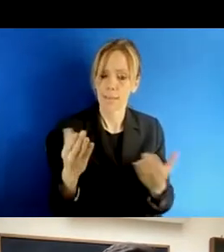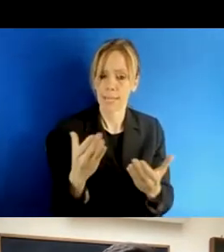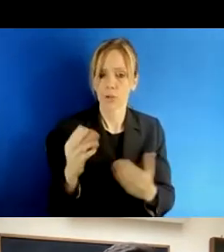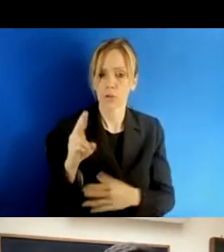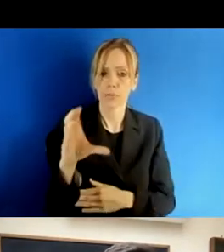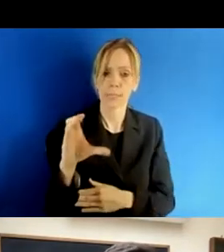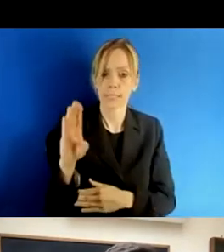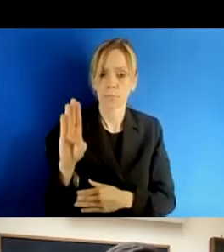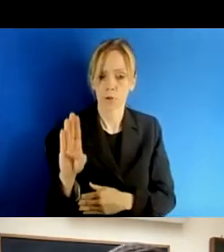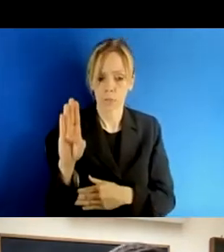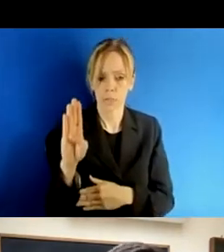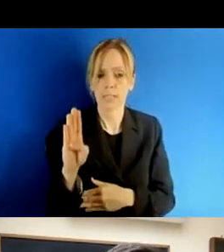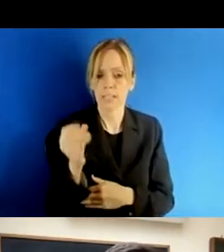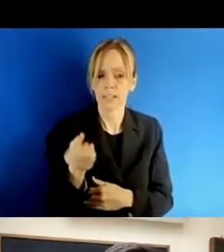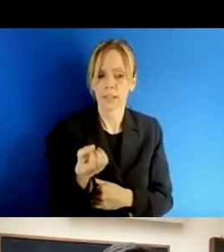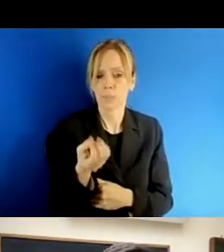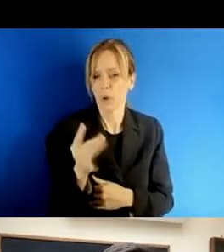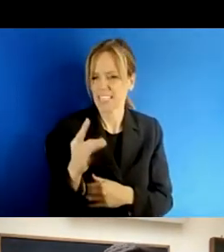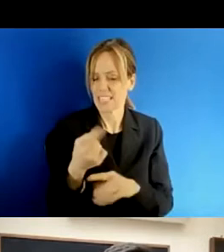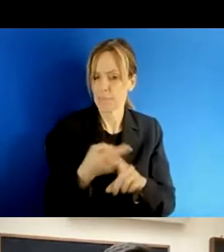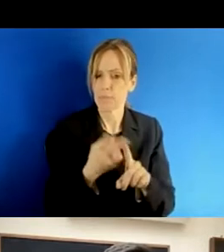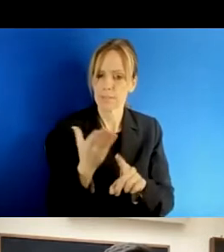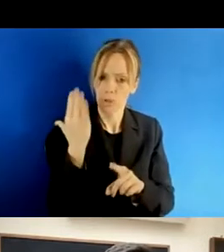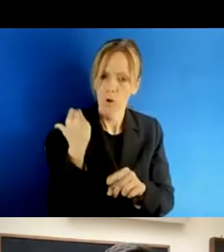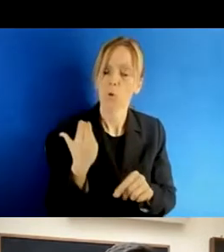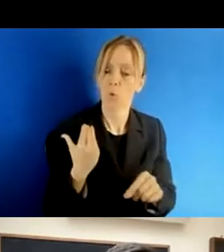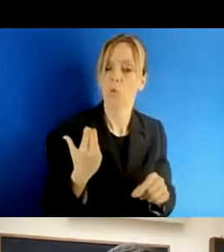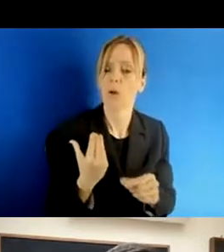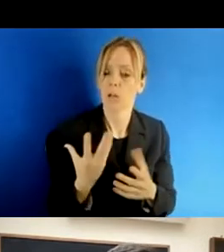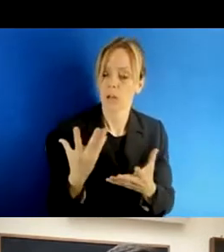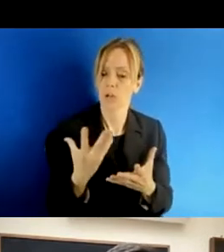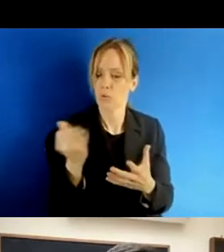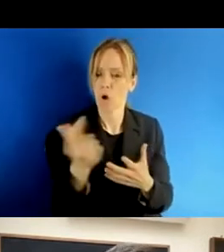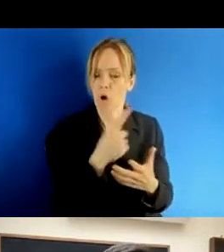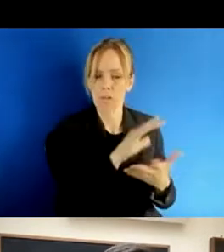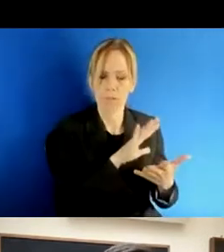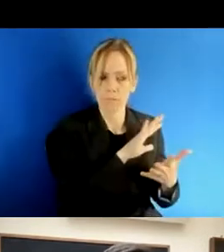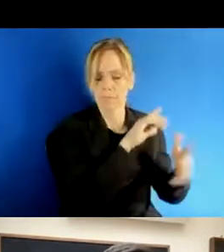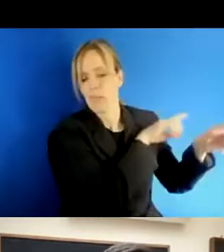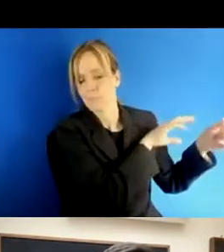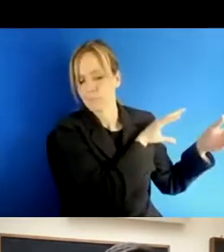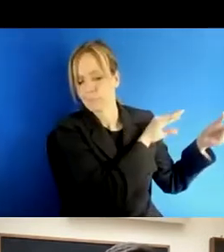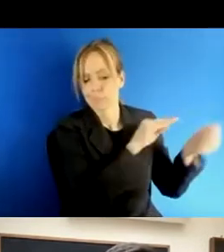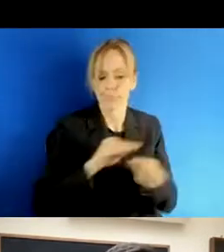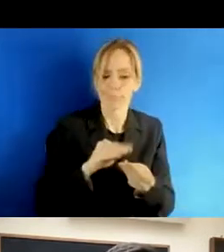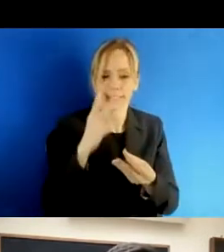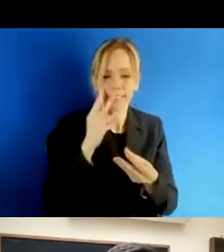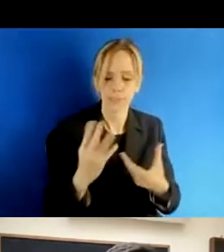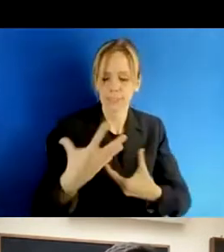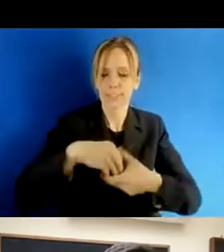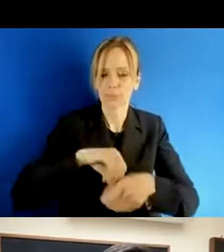all my experience and being able to make a difference for people with disabilities and for the university as a whole. That was my